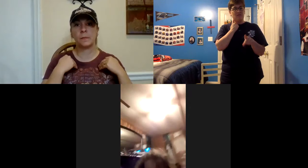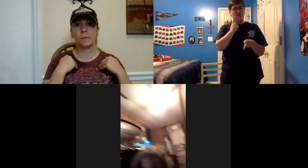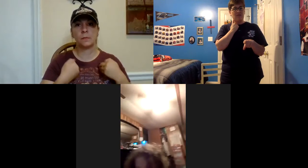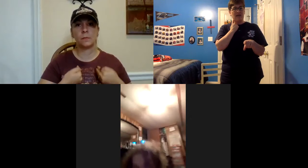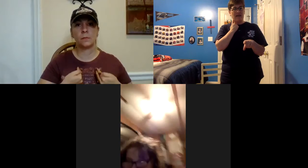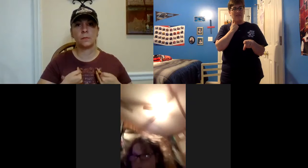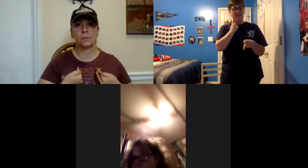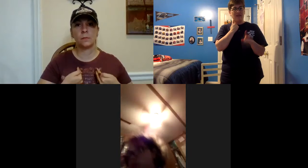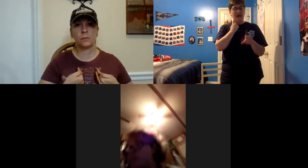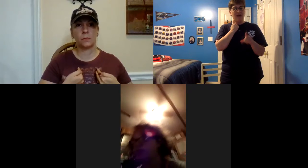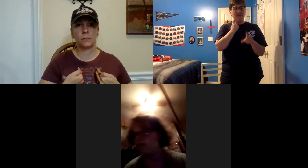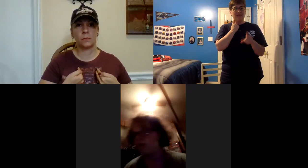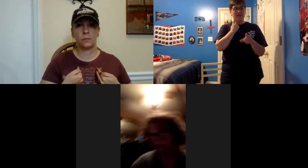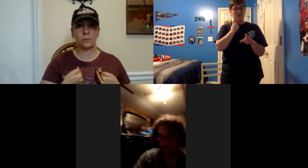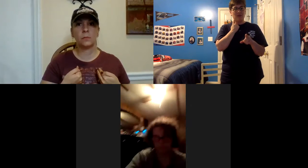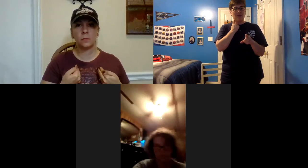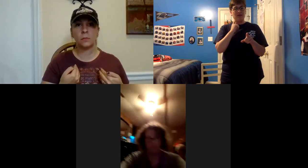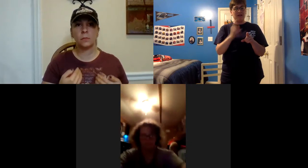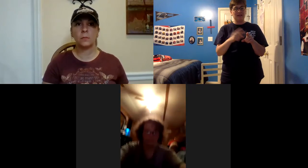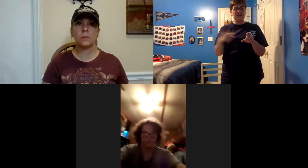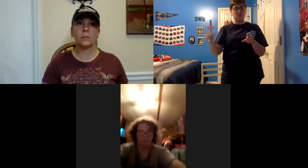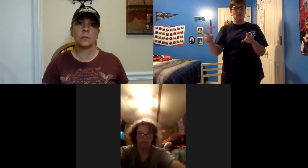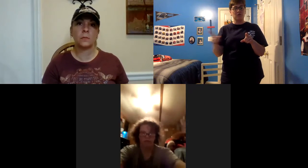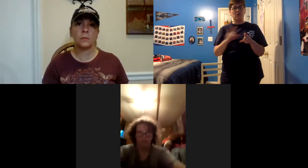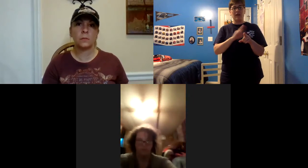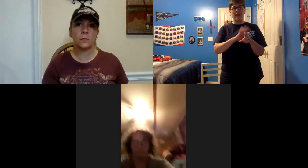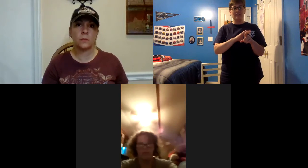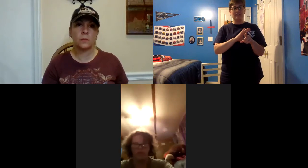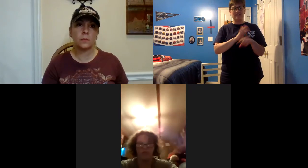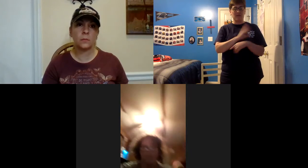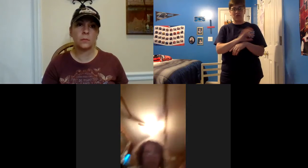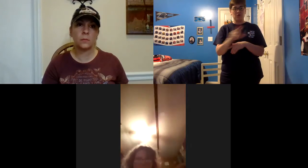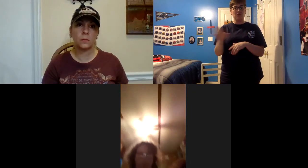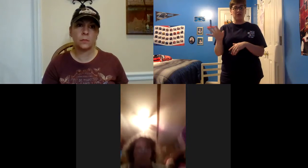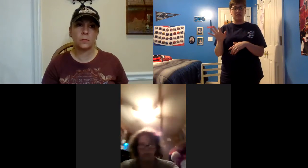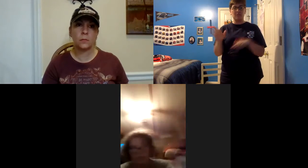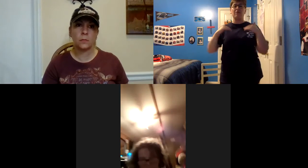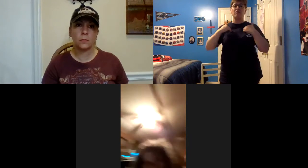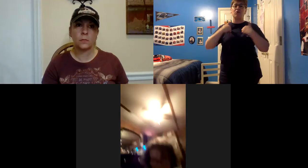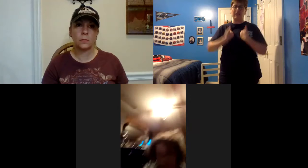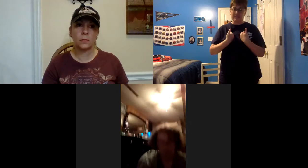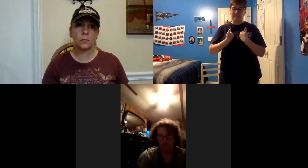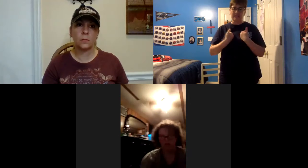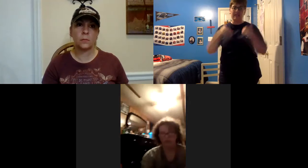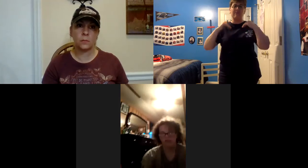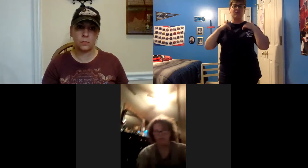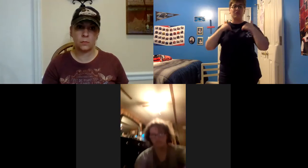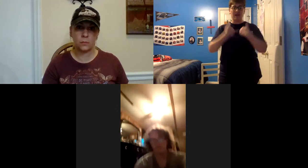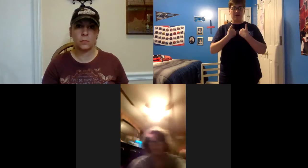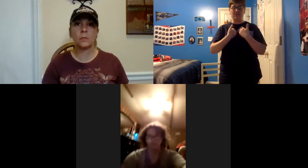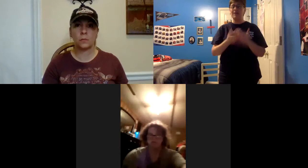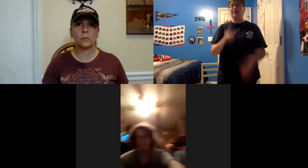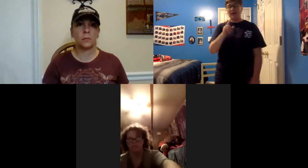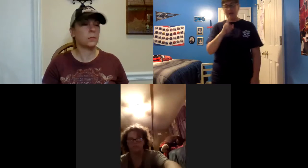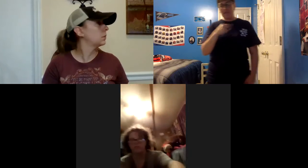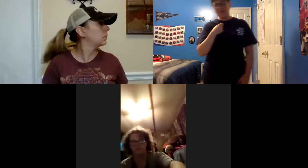sentences from week 5. I bet that's where a lot of these words were. And I was showing you can spell them, or like this is the sign for